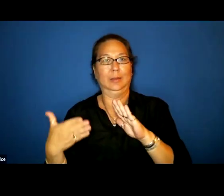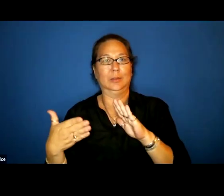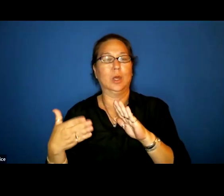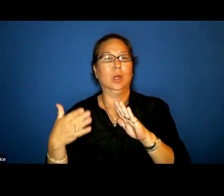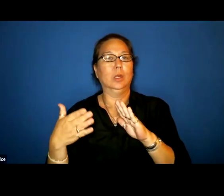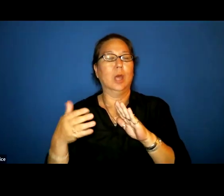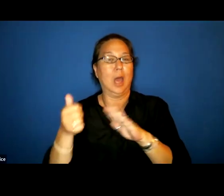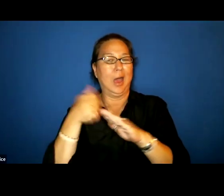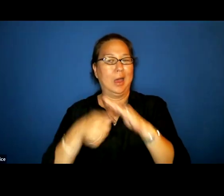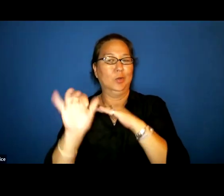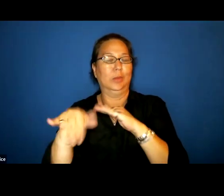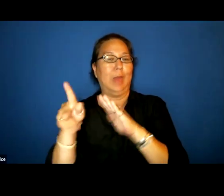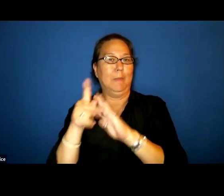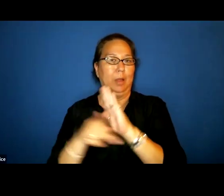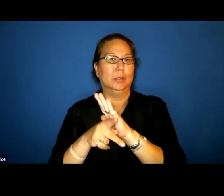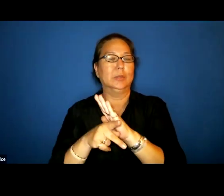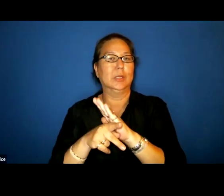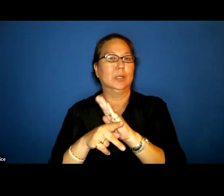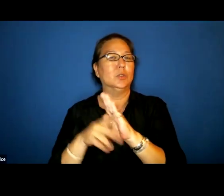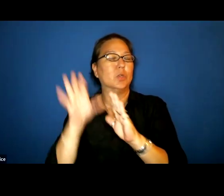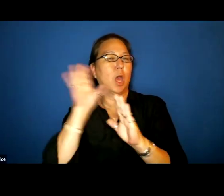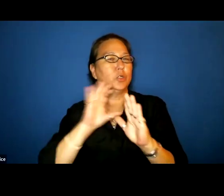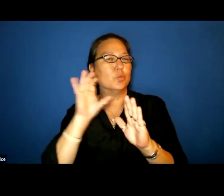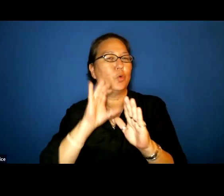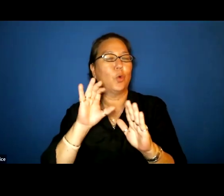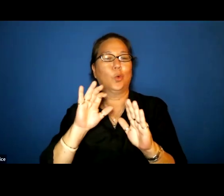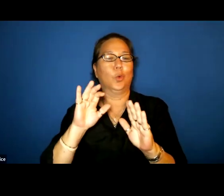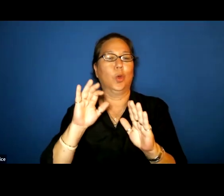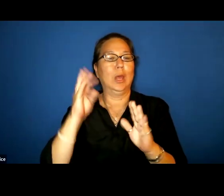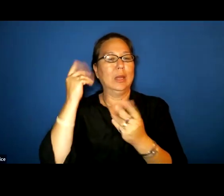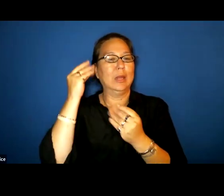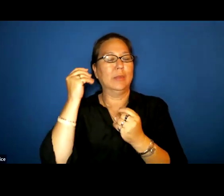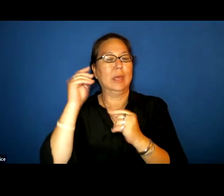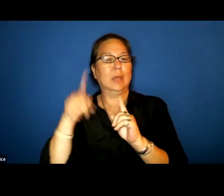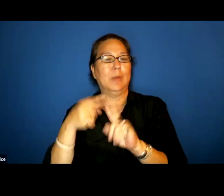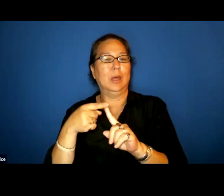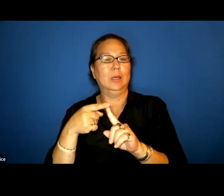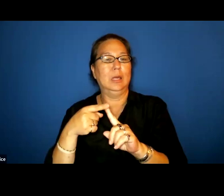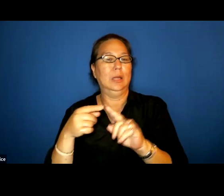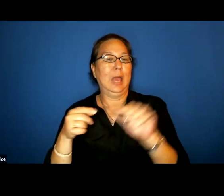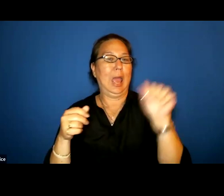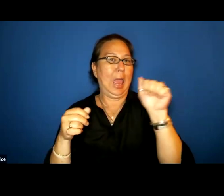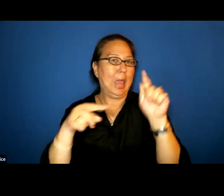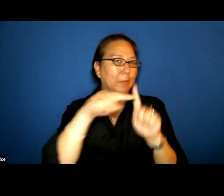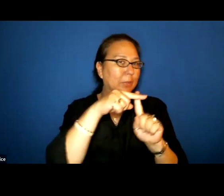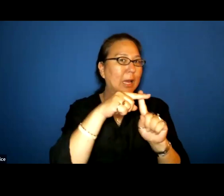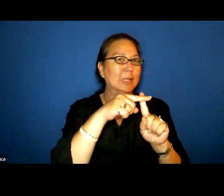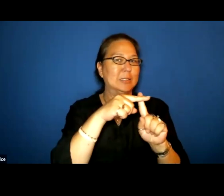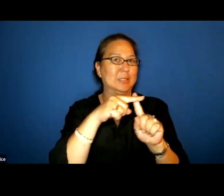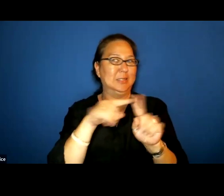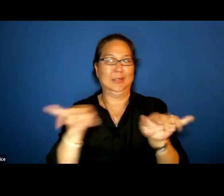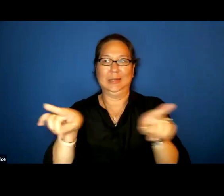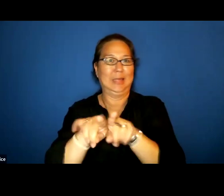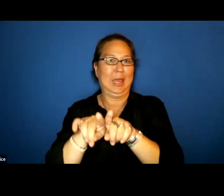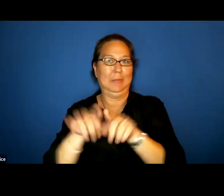explore looking at how to consider grades where an A+ would be considered the same as an A. And so one of the